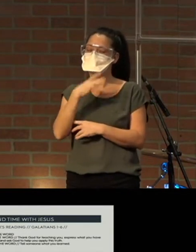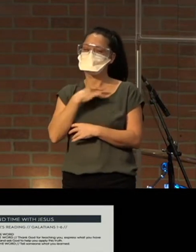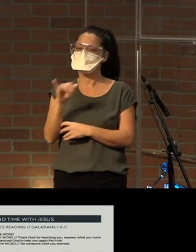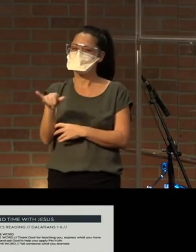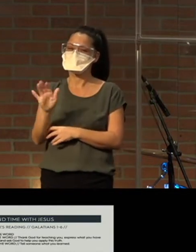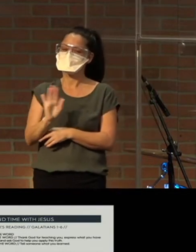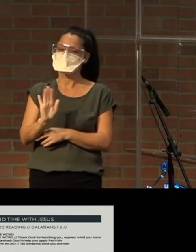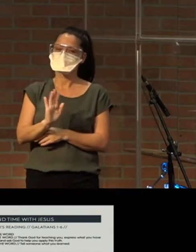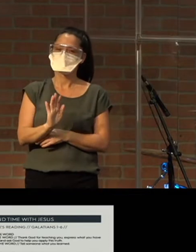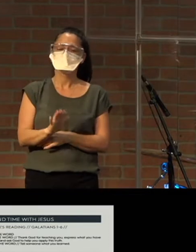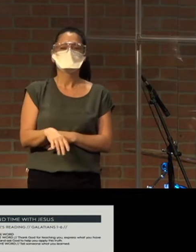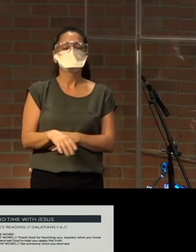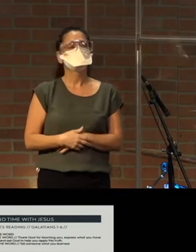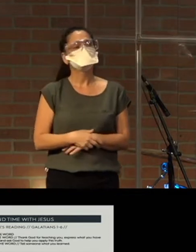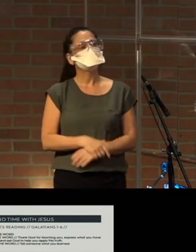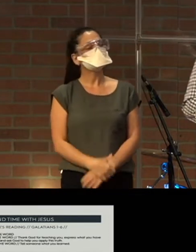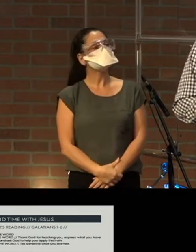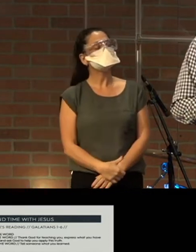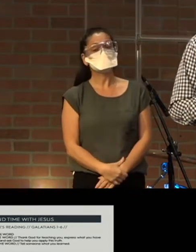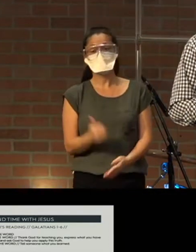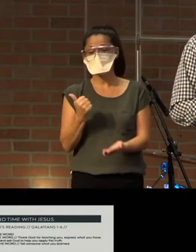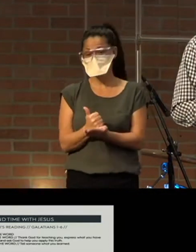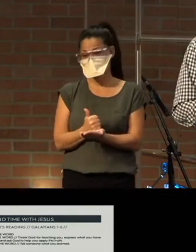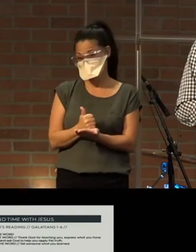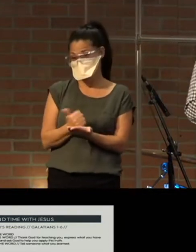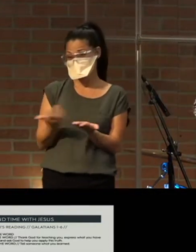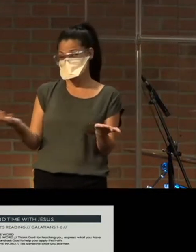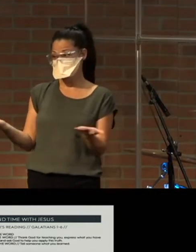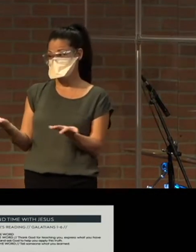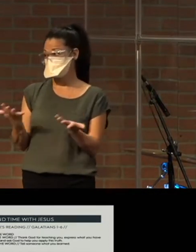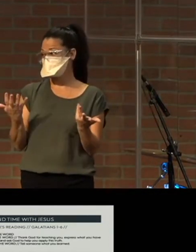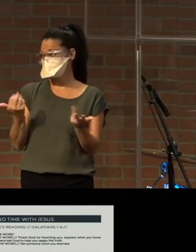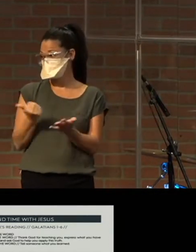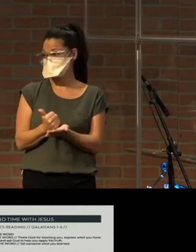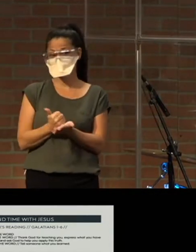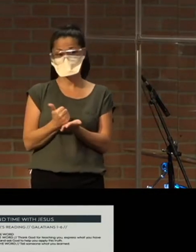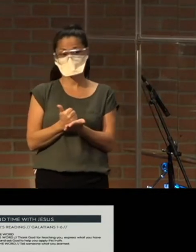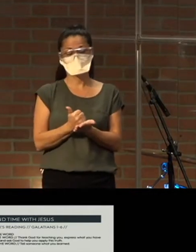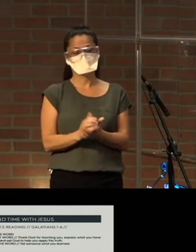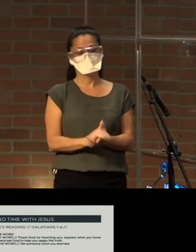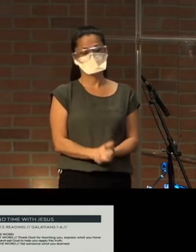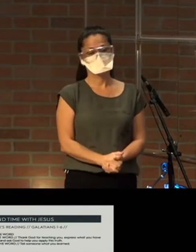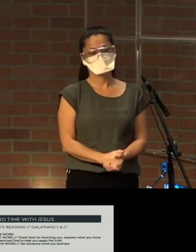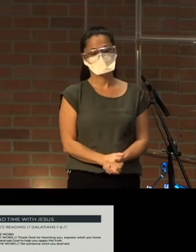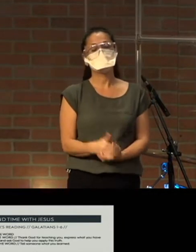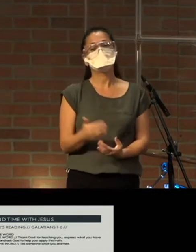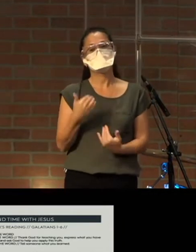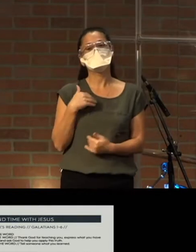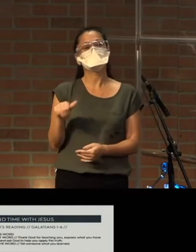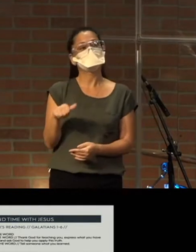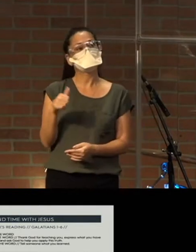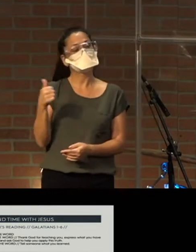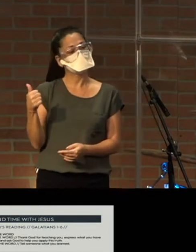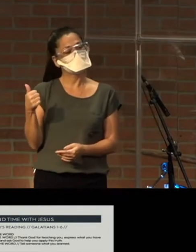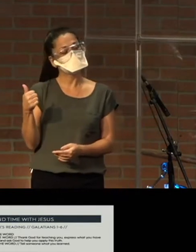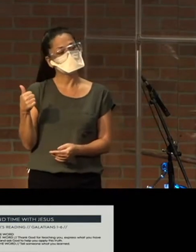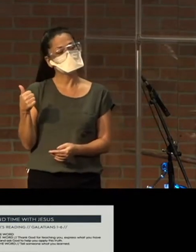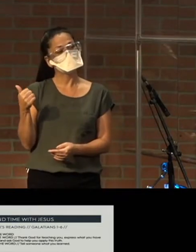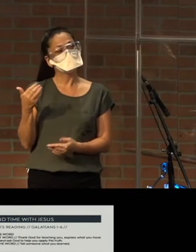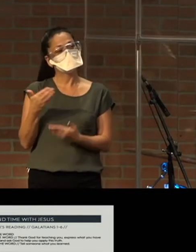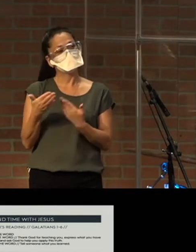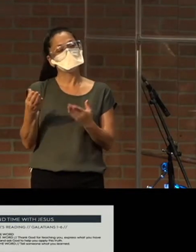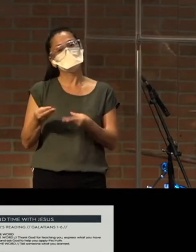And yet there's another side. Did I get an amen on that, by the way, on the social media? Thank you. And yet there's another side to spending time